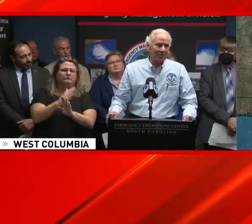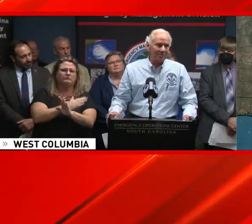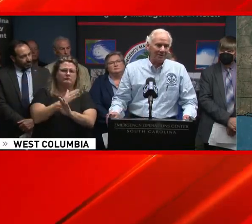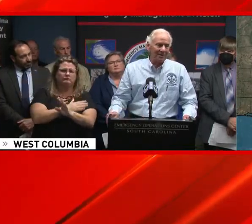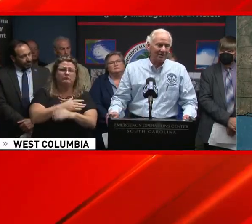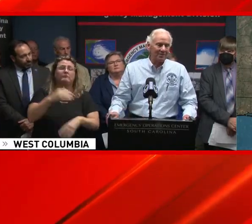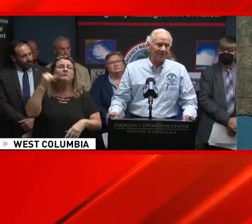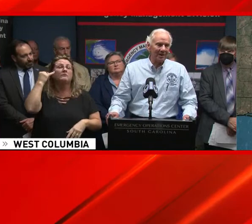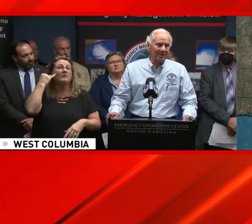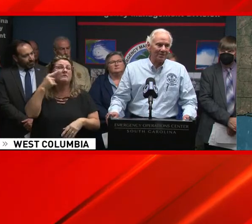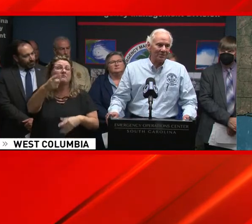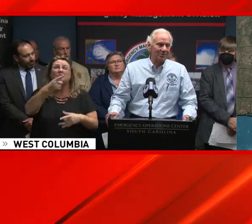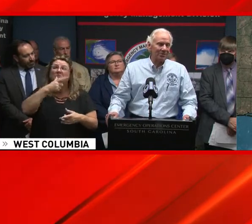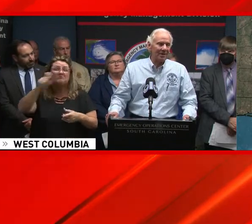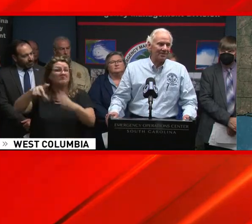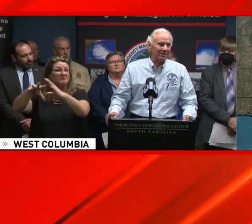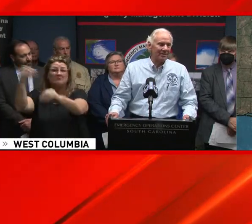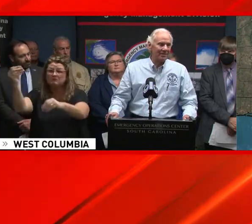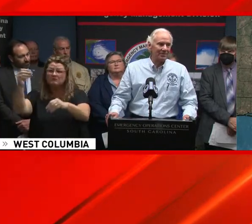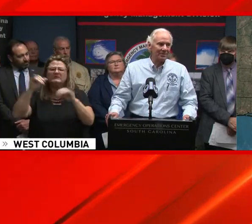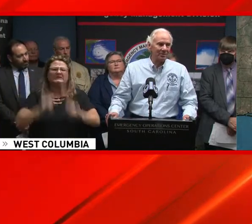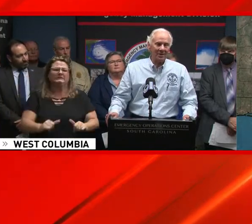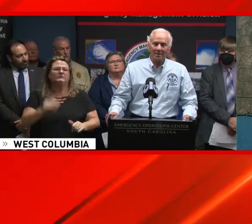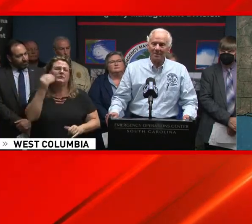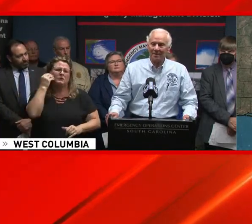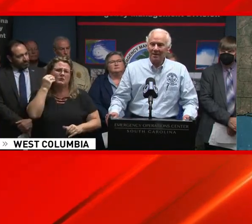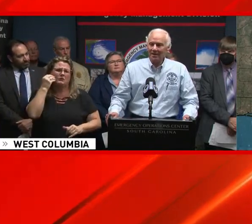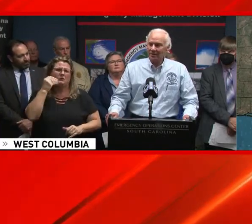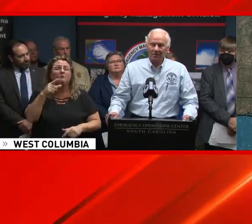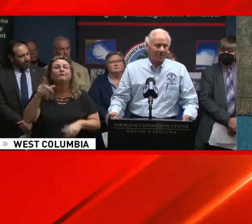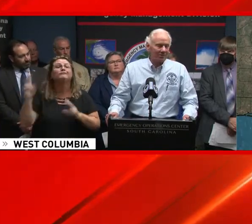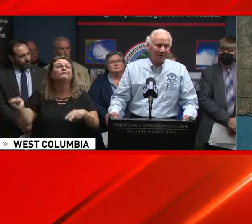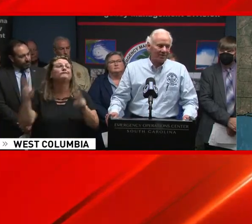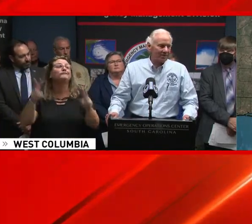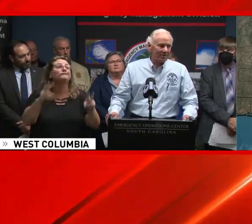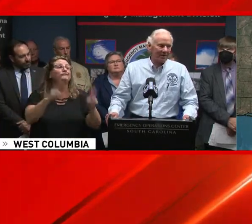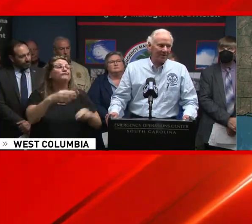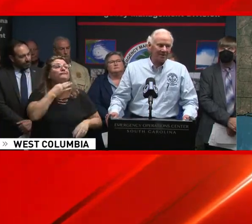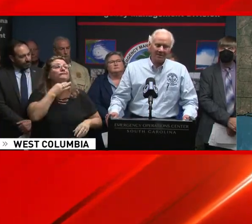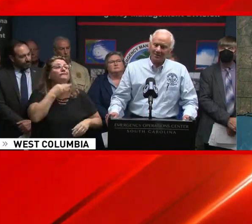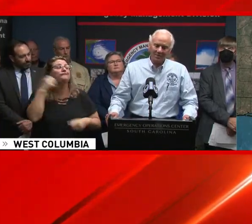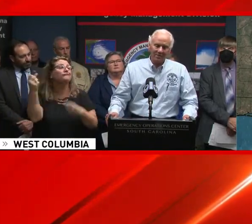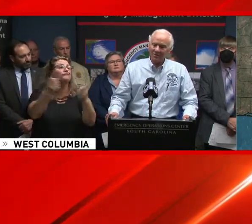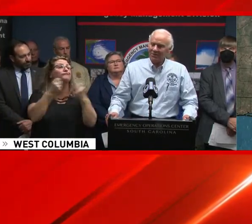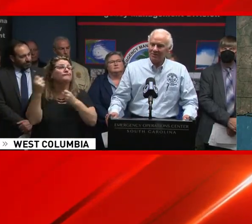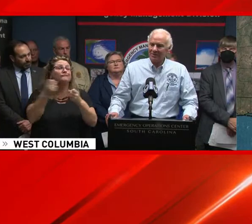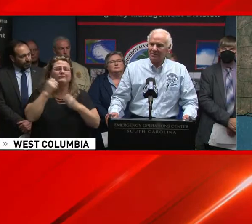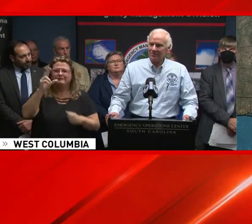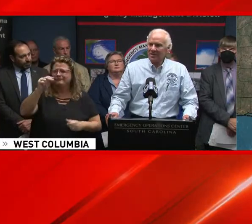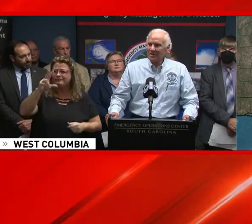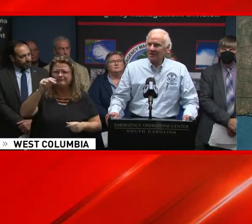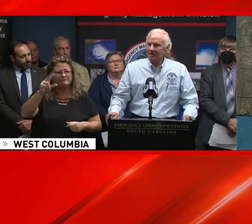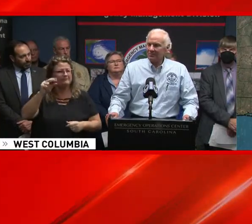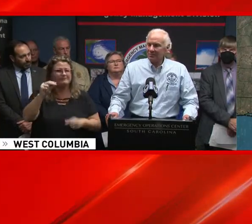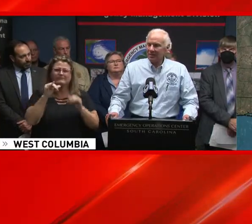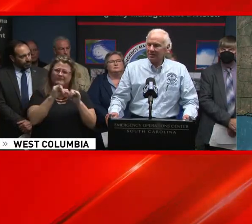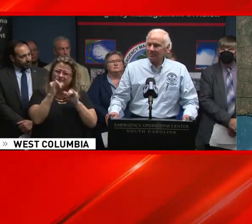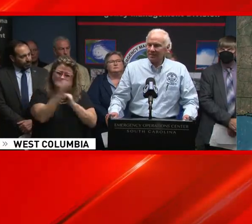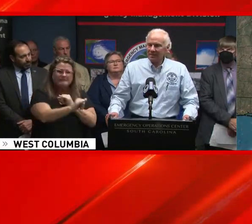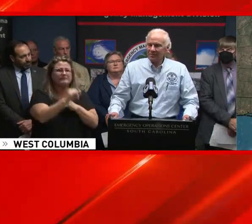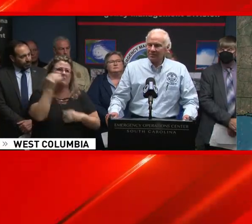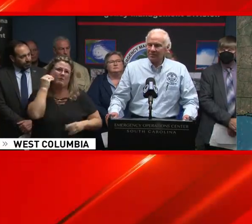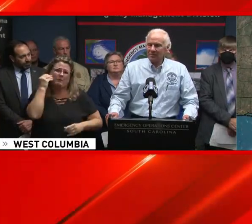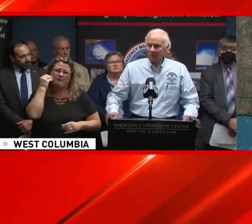stay home. Stay home tonight. Don't go sightseeing to see what's happening. Don't go driving around. There's nothing good going to come from